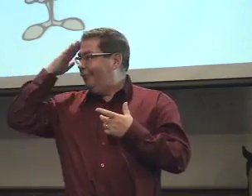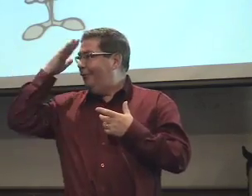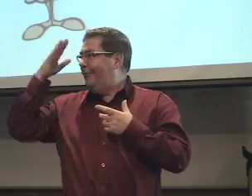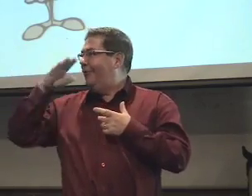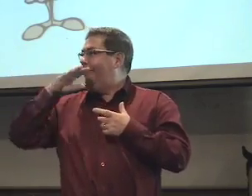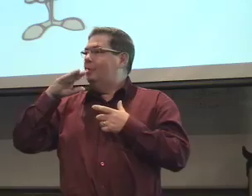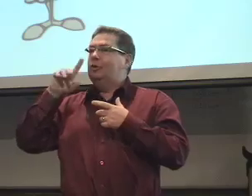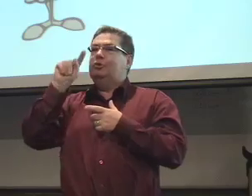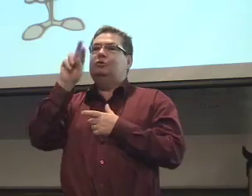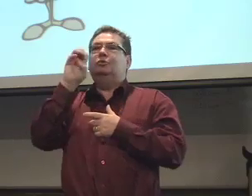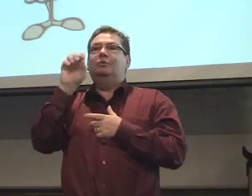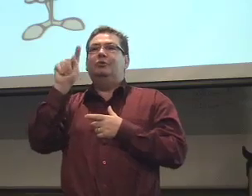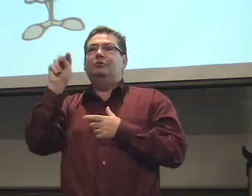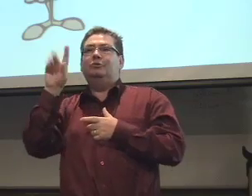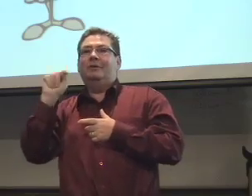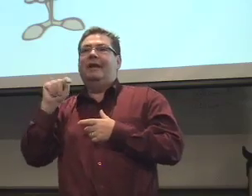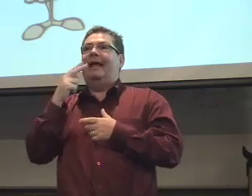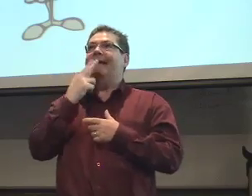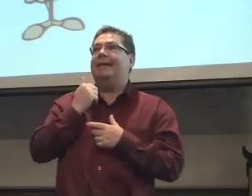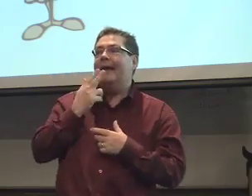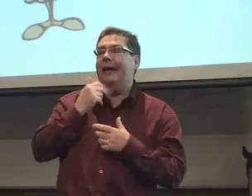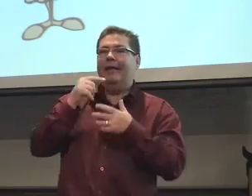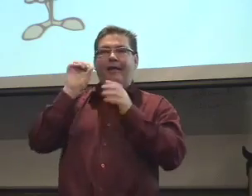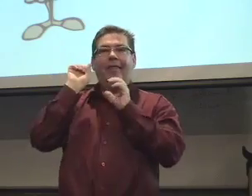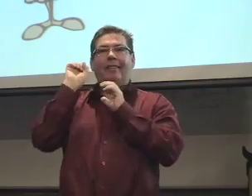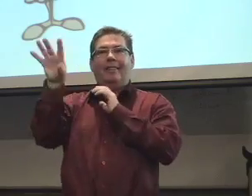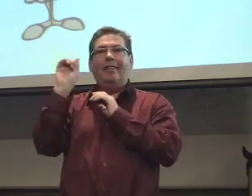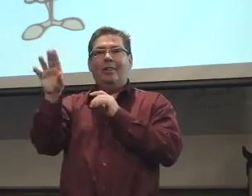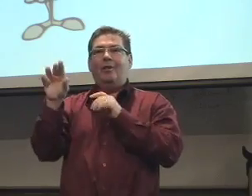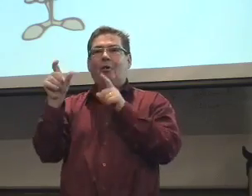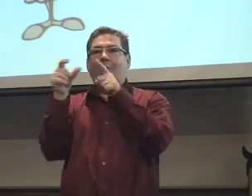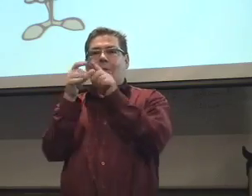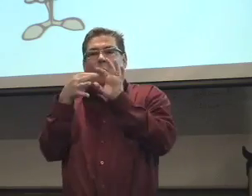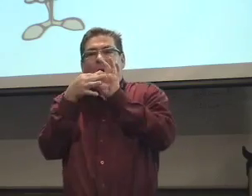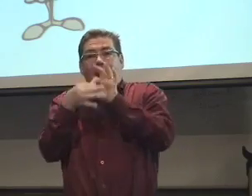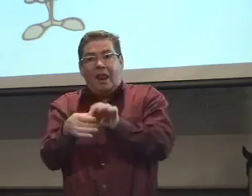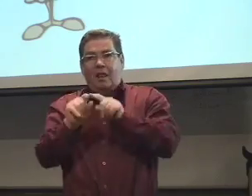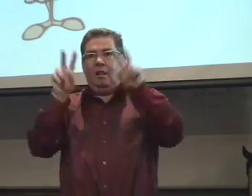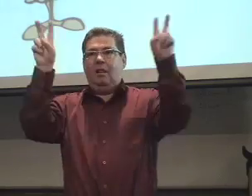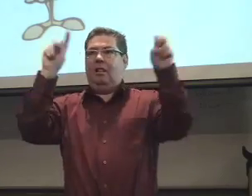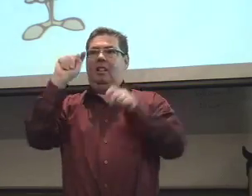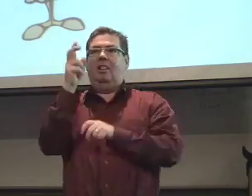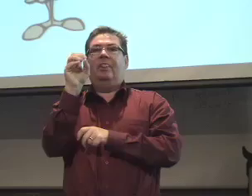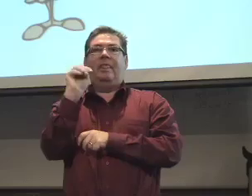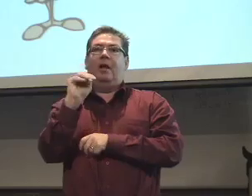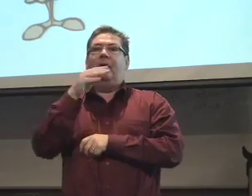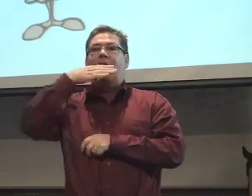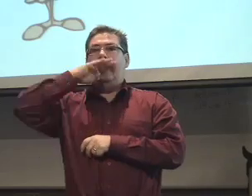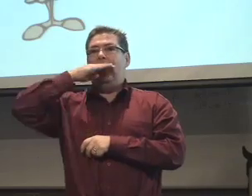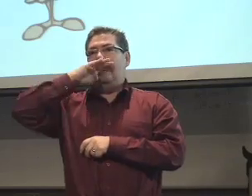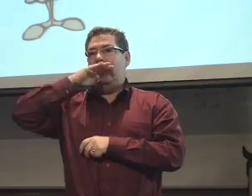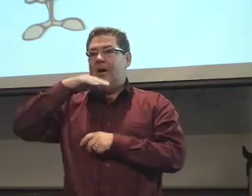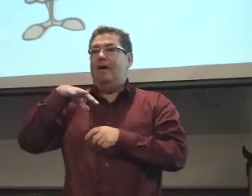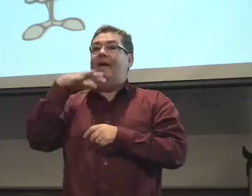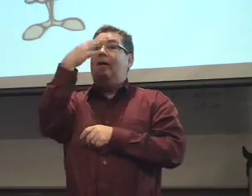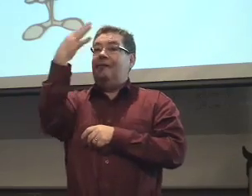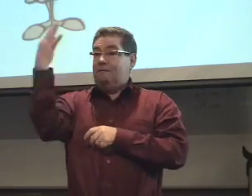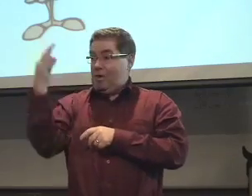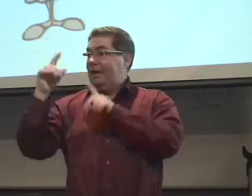trick or treat, candy. But, all the words that go with Halloween. On Friday, they take the test. They usually get 100 or a really